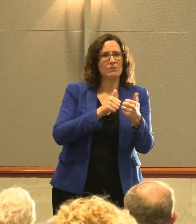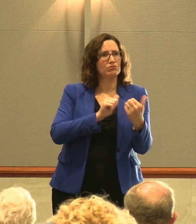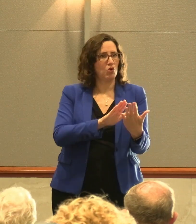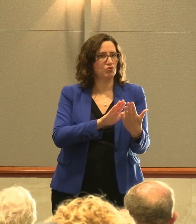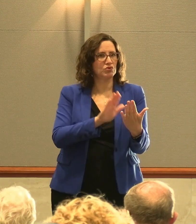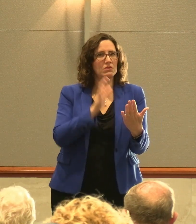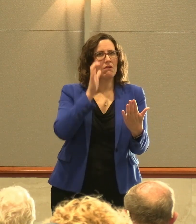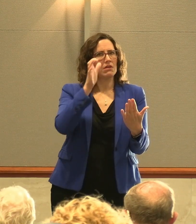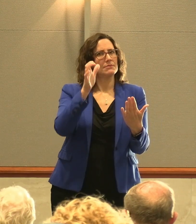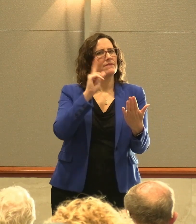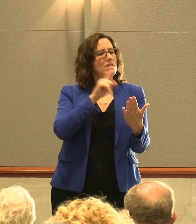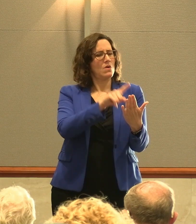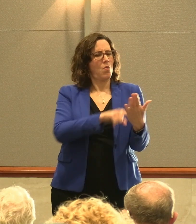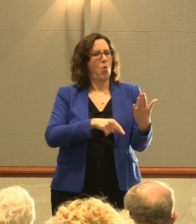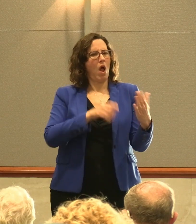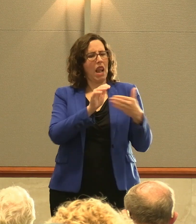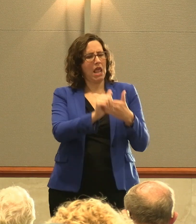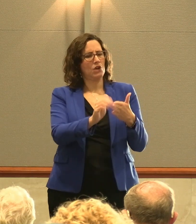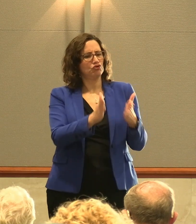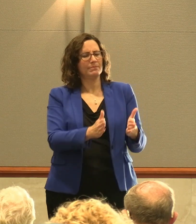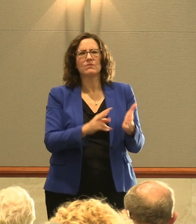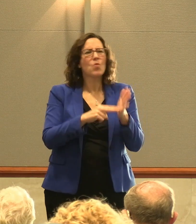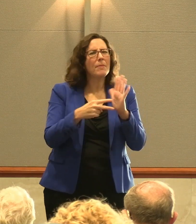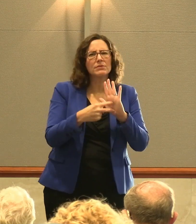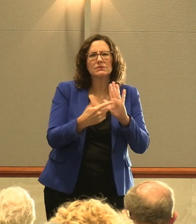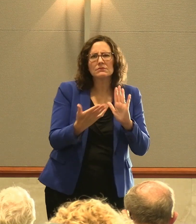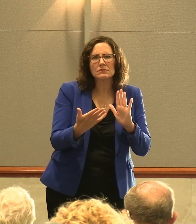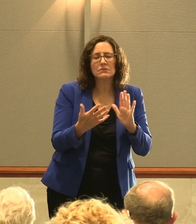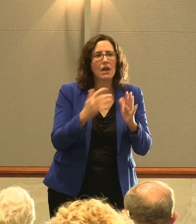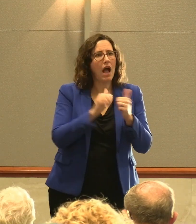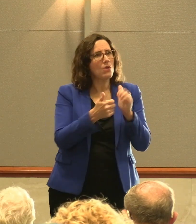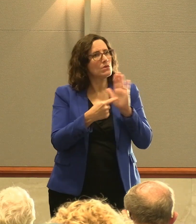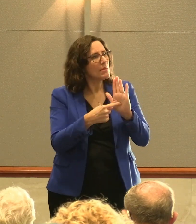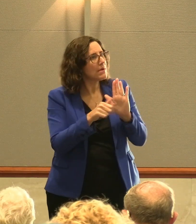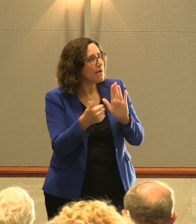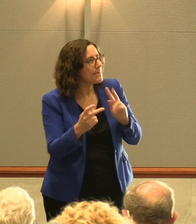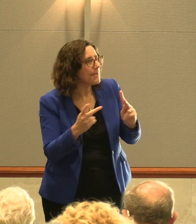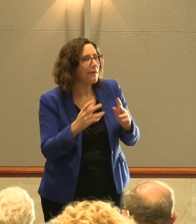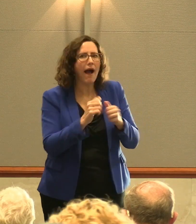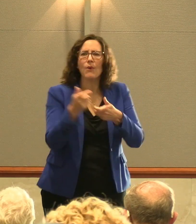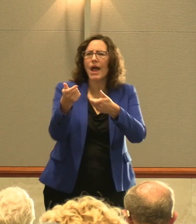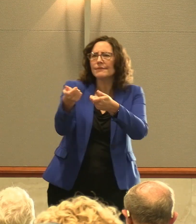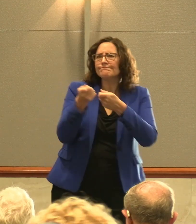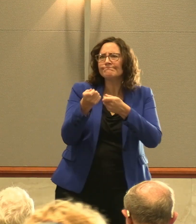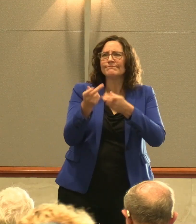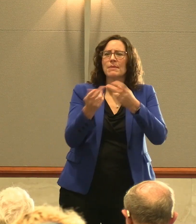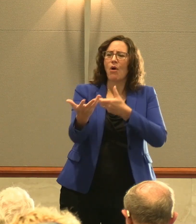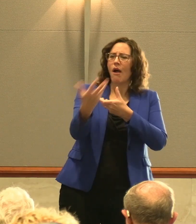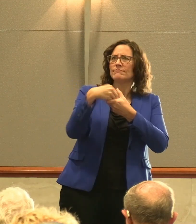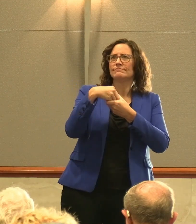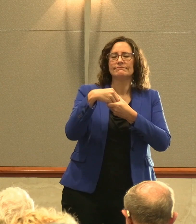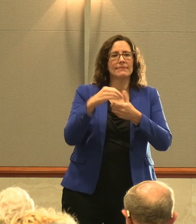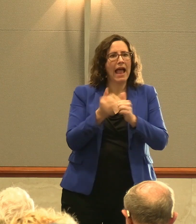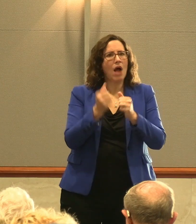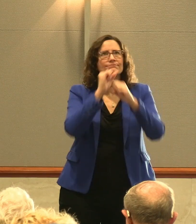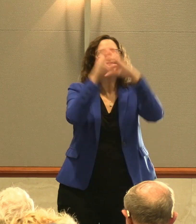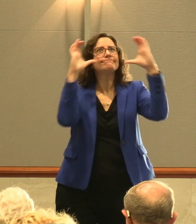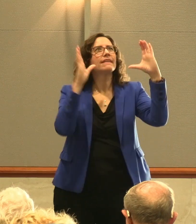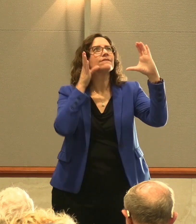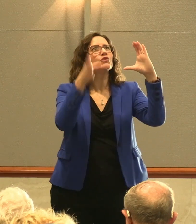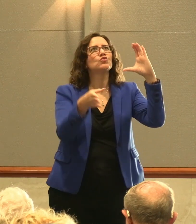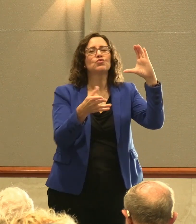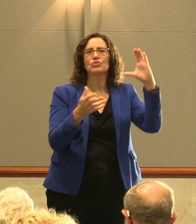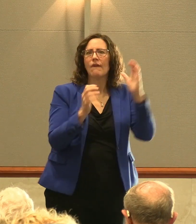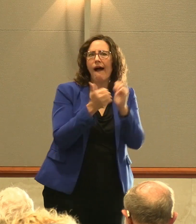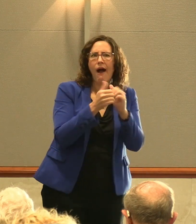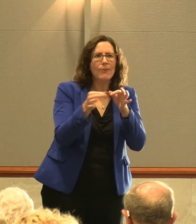that idea of what is leadership. How do we represent others? How do we bring people in? How do we articulate a vision for the future when